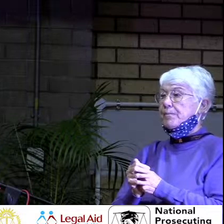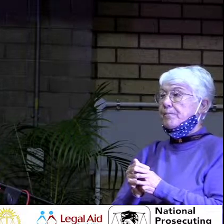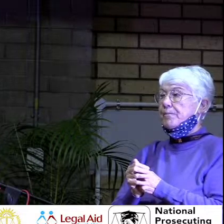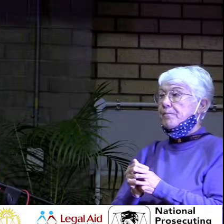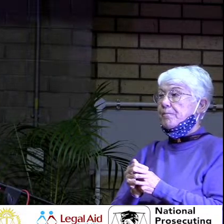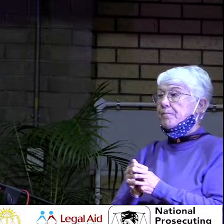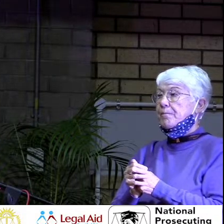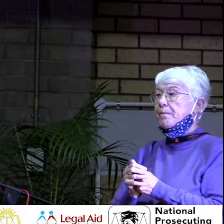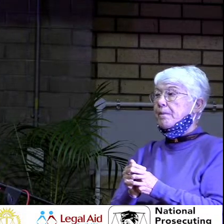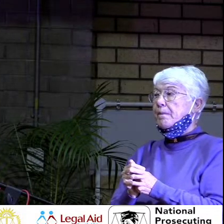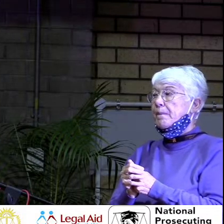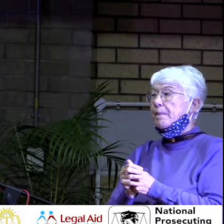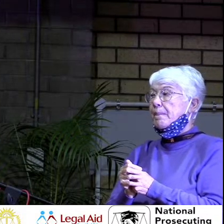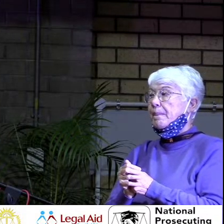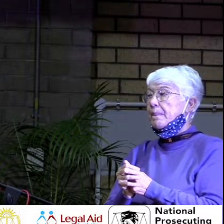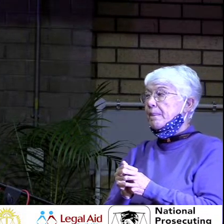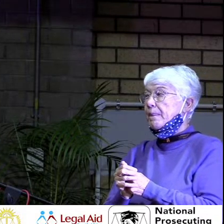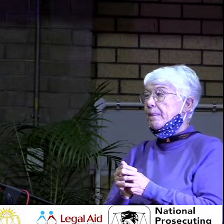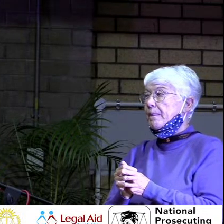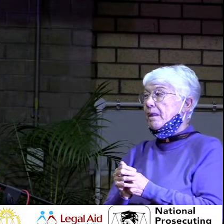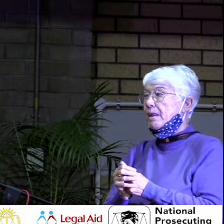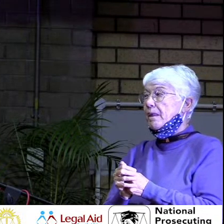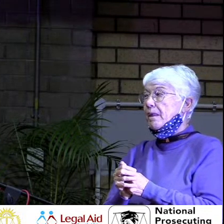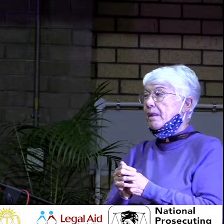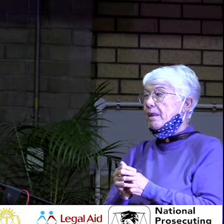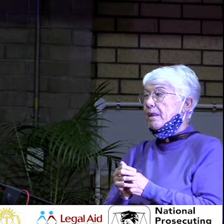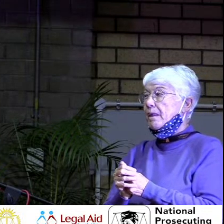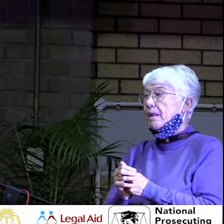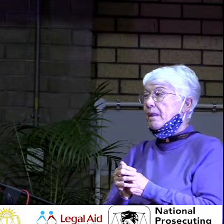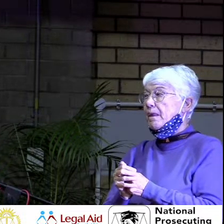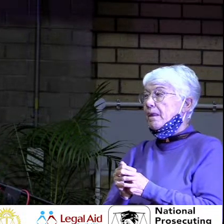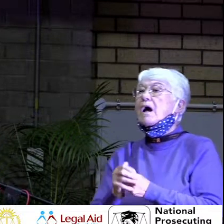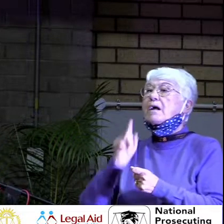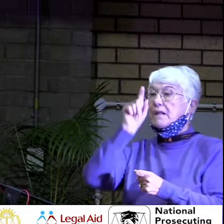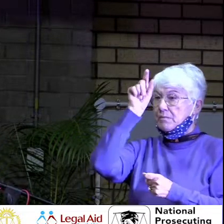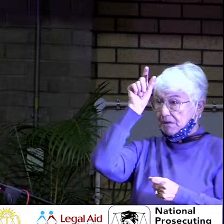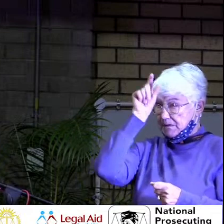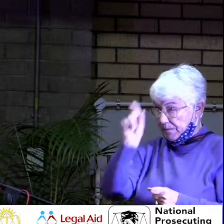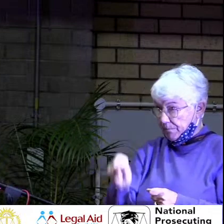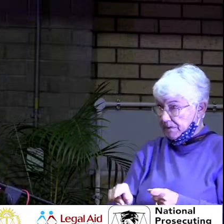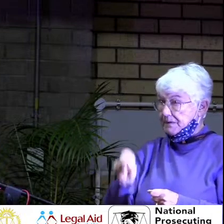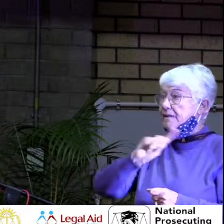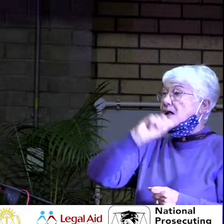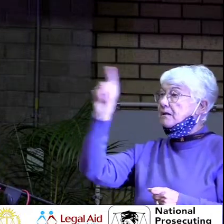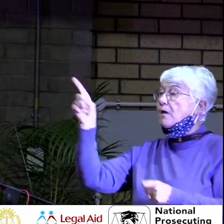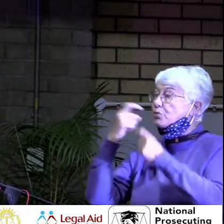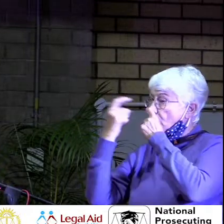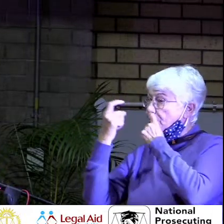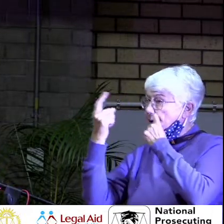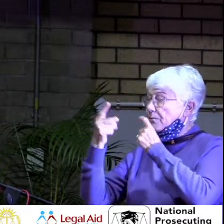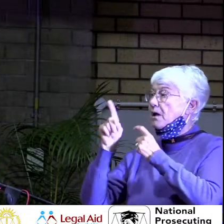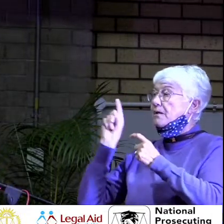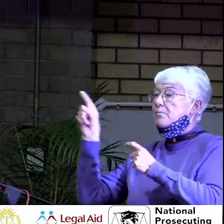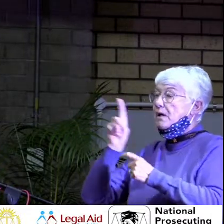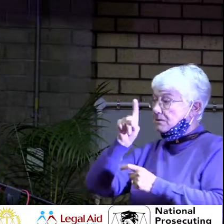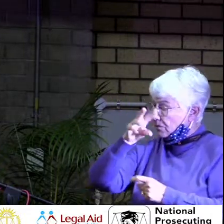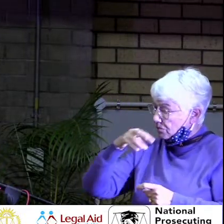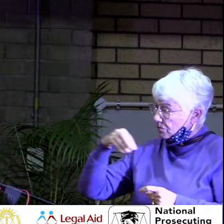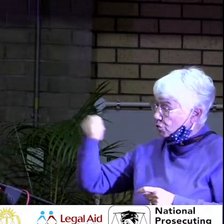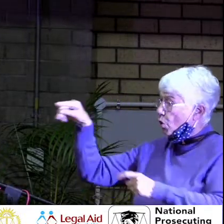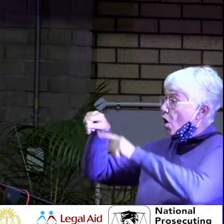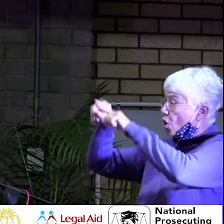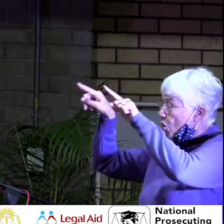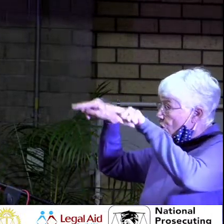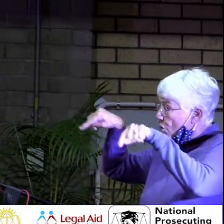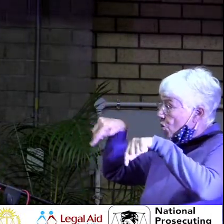the survivor to an alternative room where the statements are then taken in private. Point number